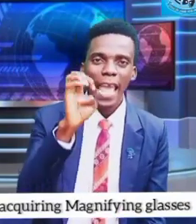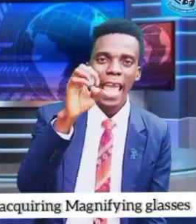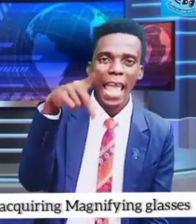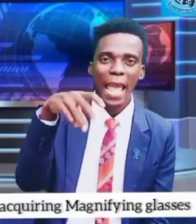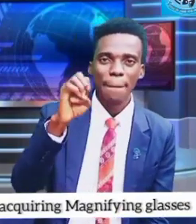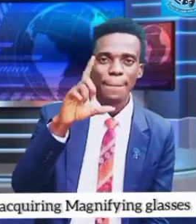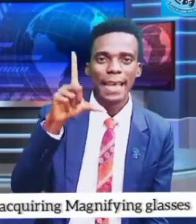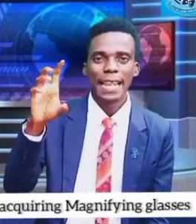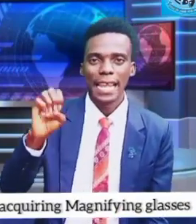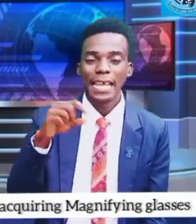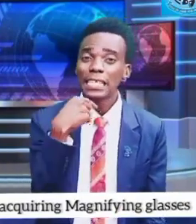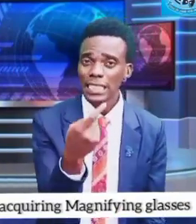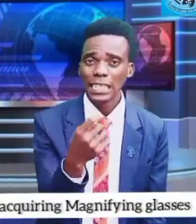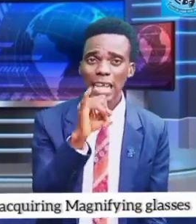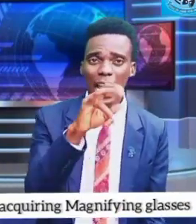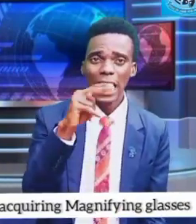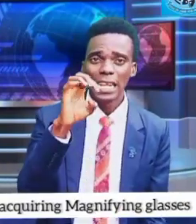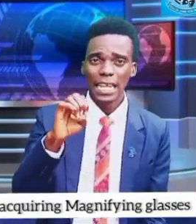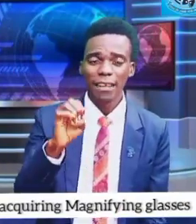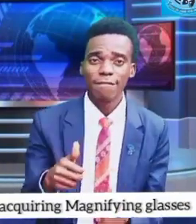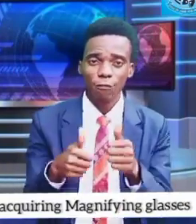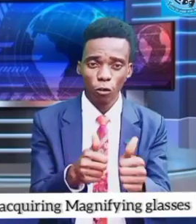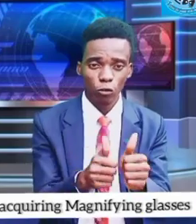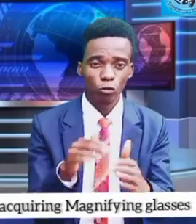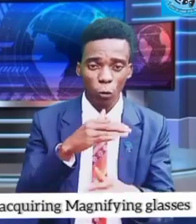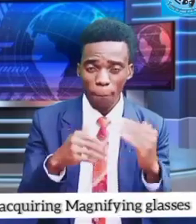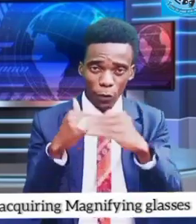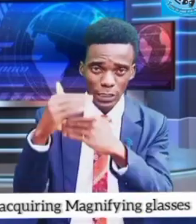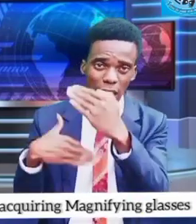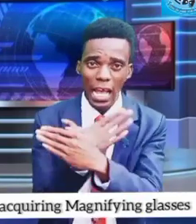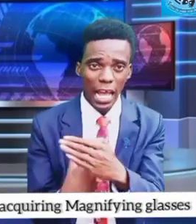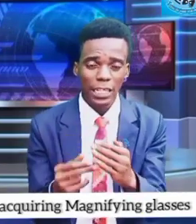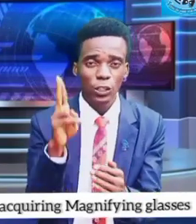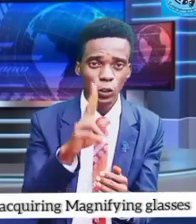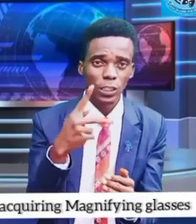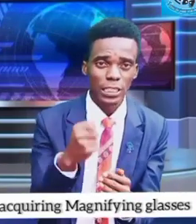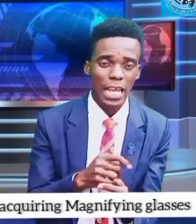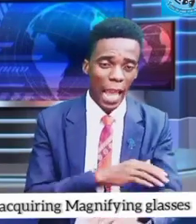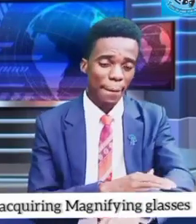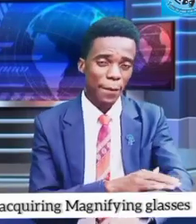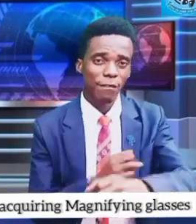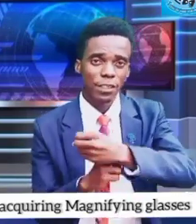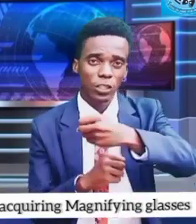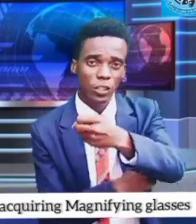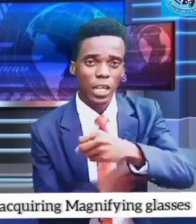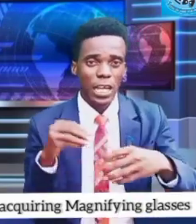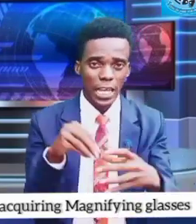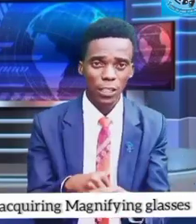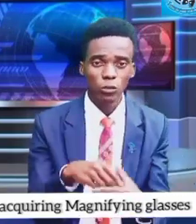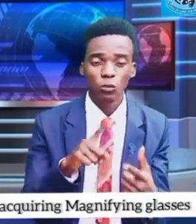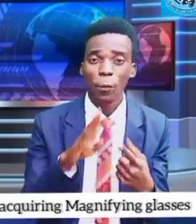Epele said INEC followed due process and engaged the Abino Foundation in the sampling process to ensure a